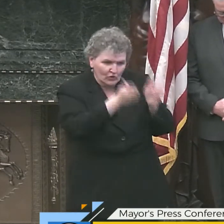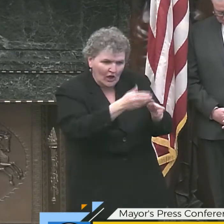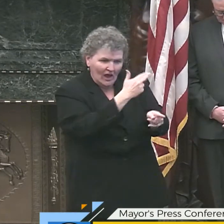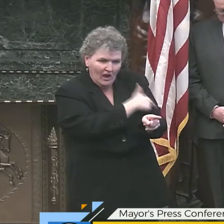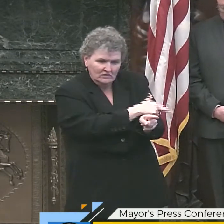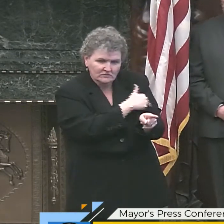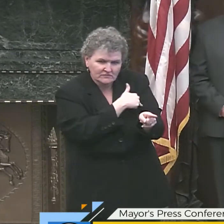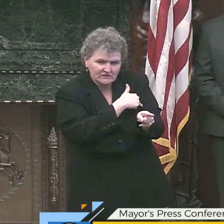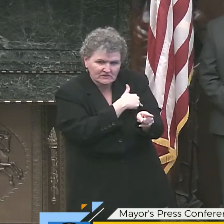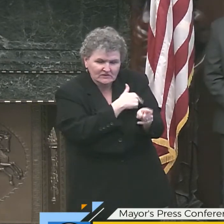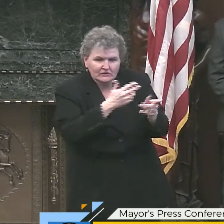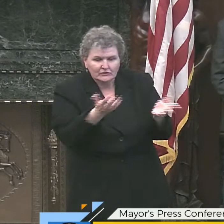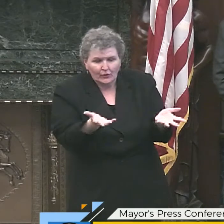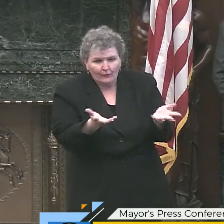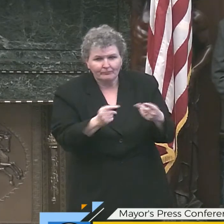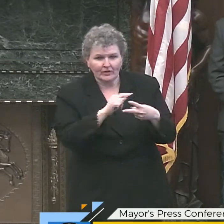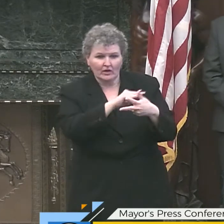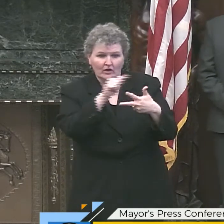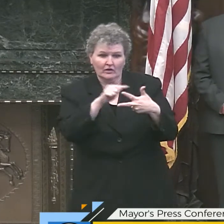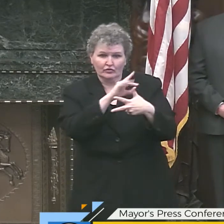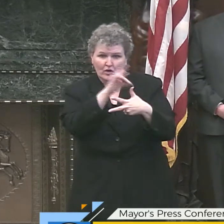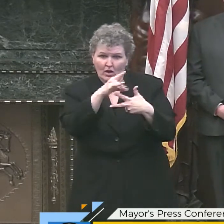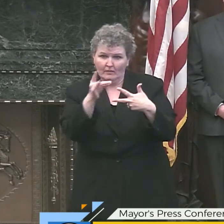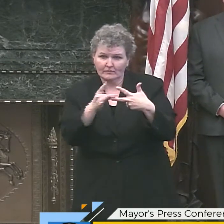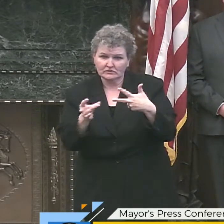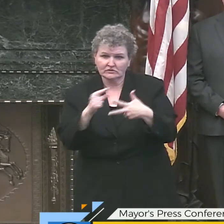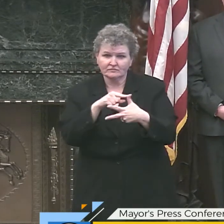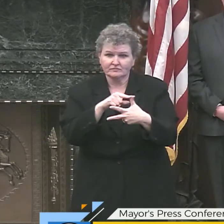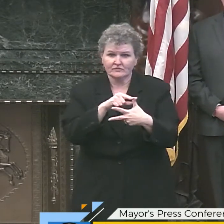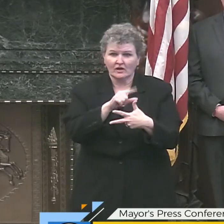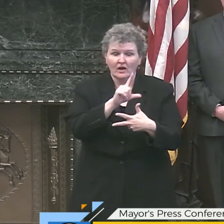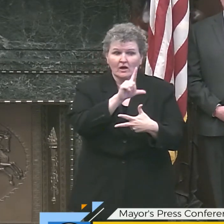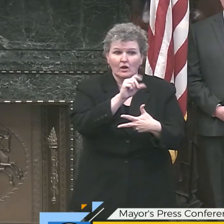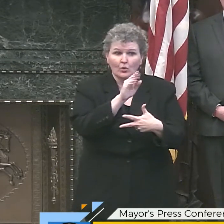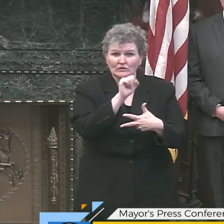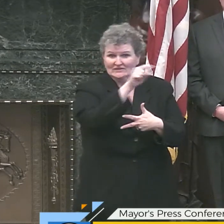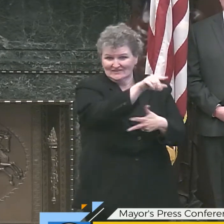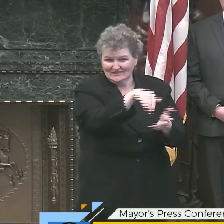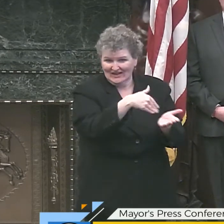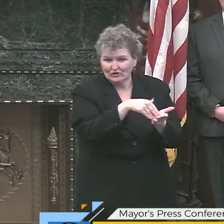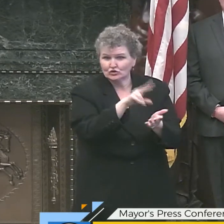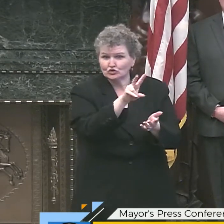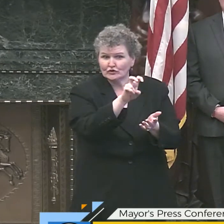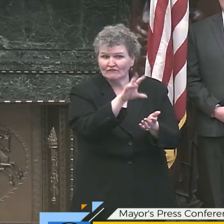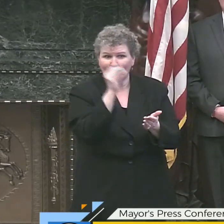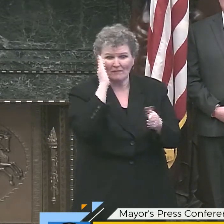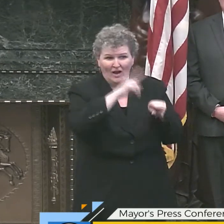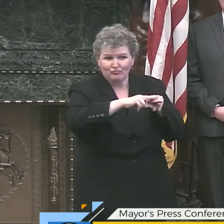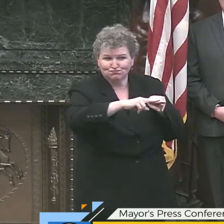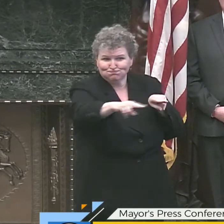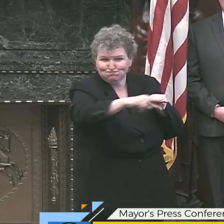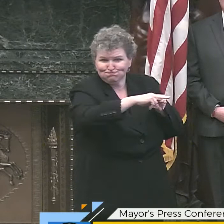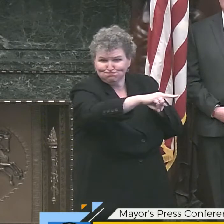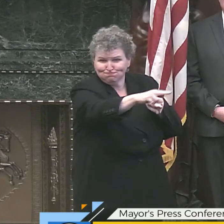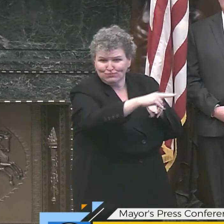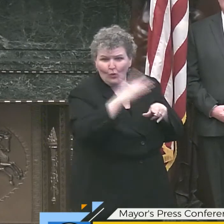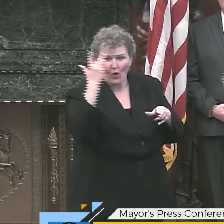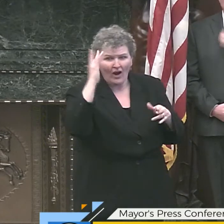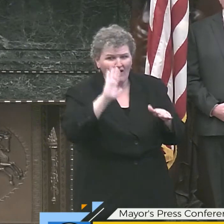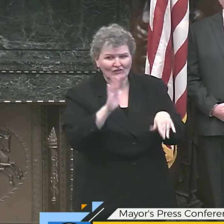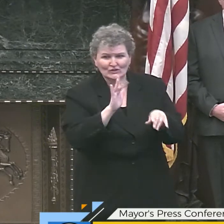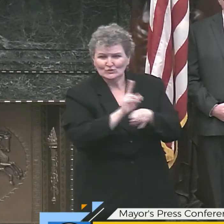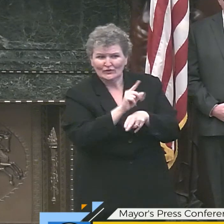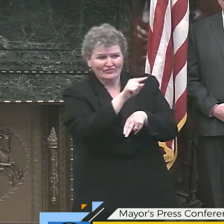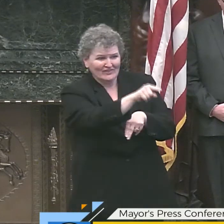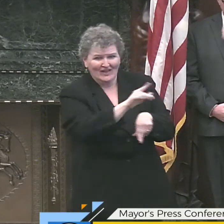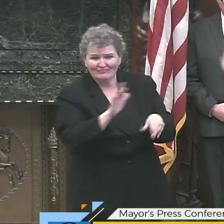facilities. And then the third option is what we have at the Leah Corris Center, which is 250 beds. We hope we never get to that point and don't need that, but if we